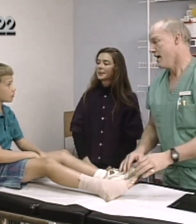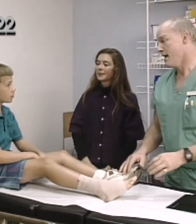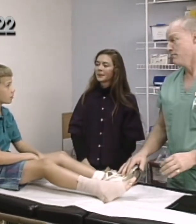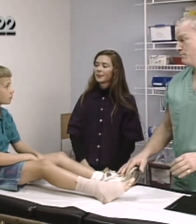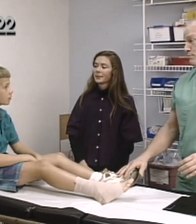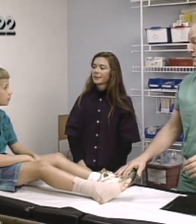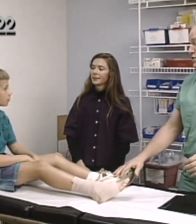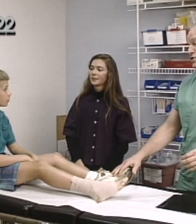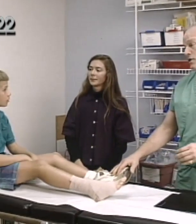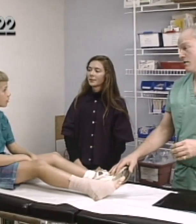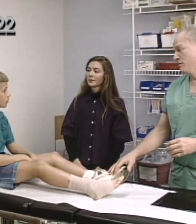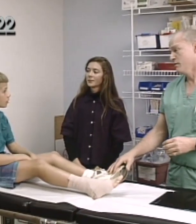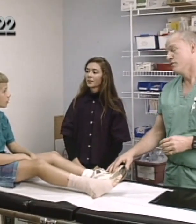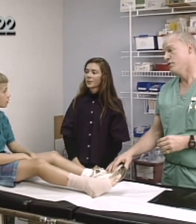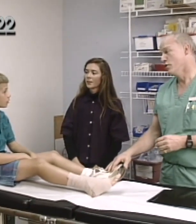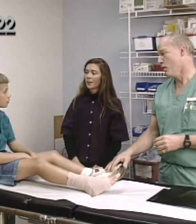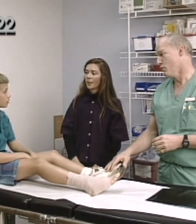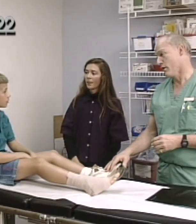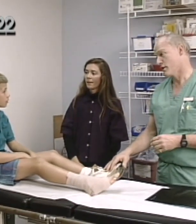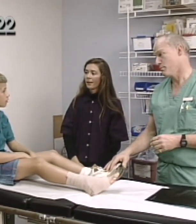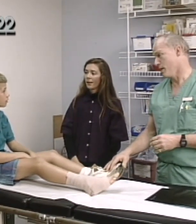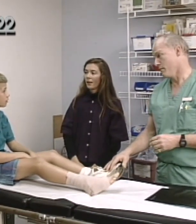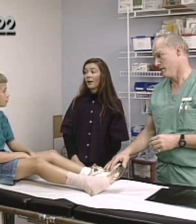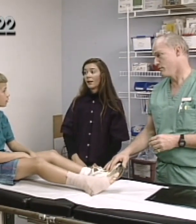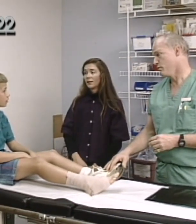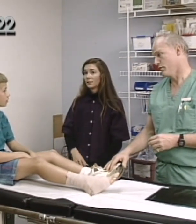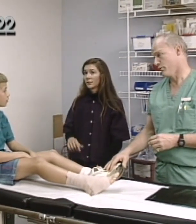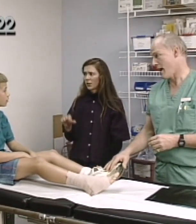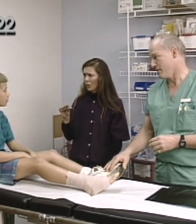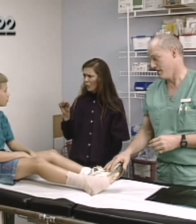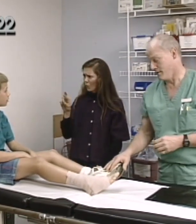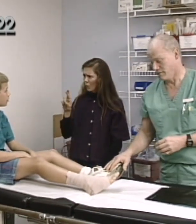And be sure, no more experiments with gravity.